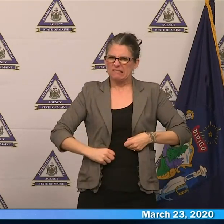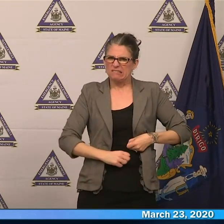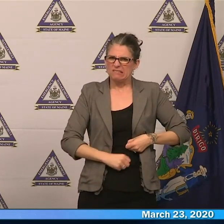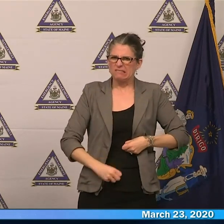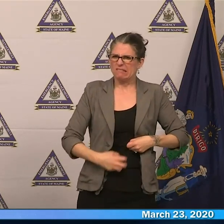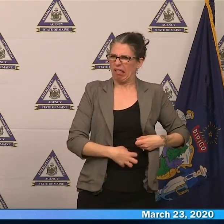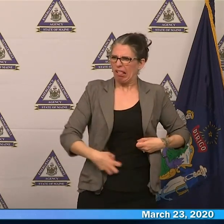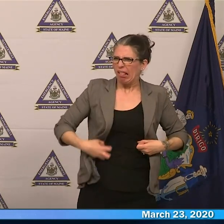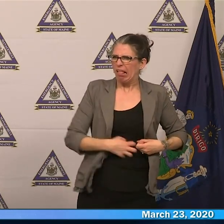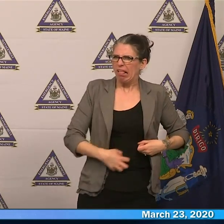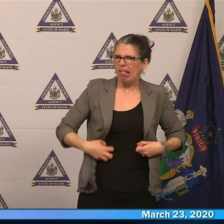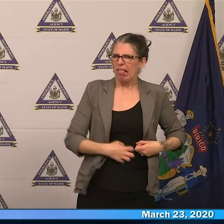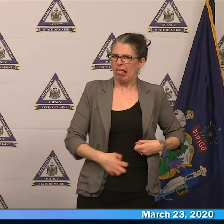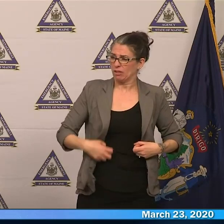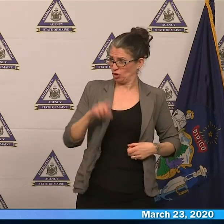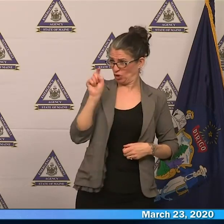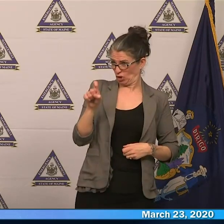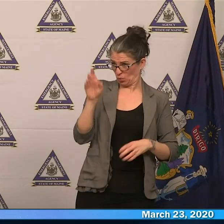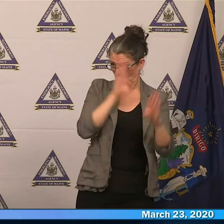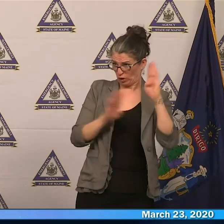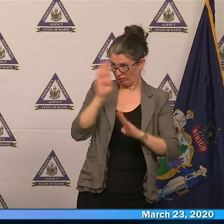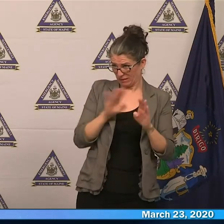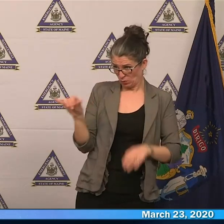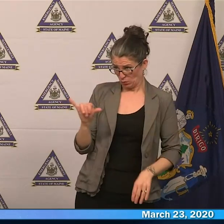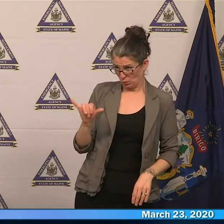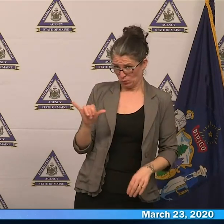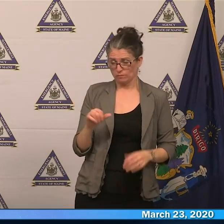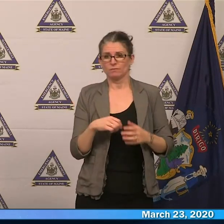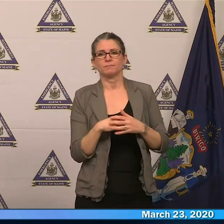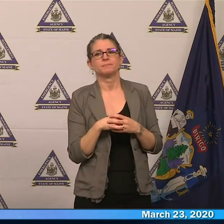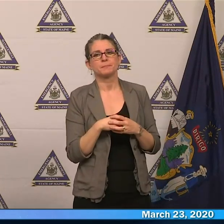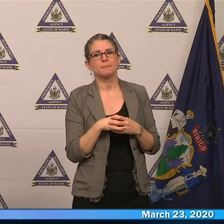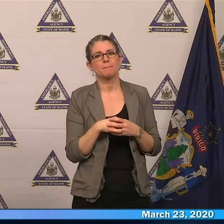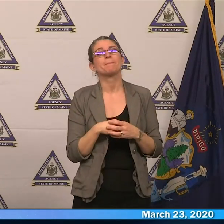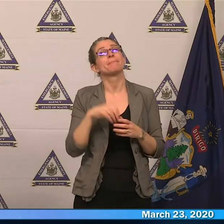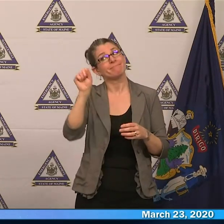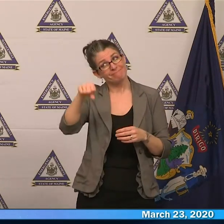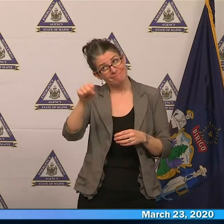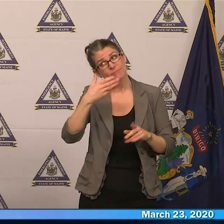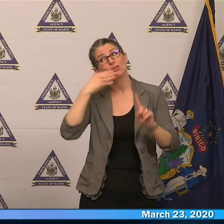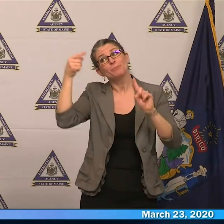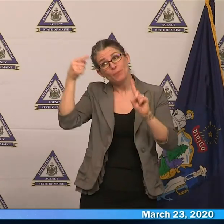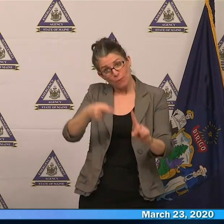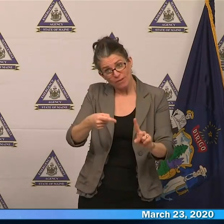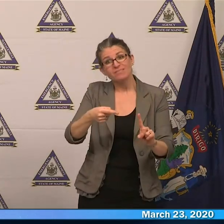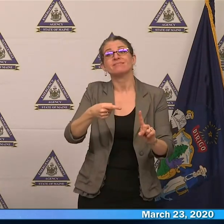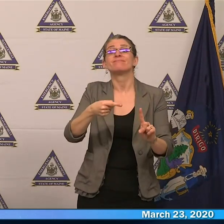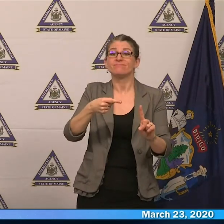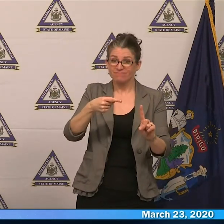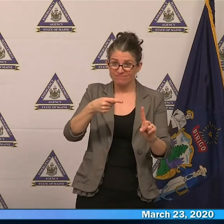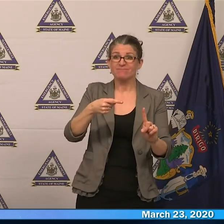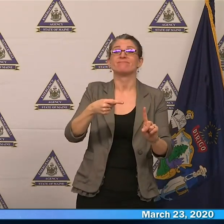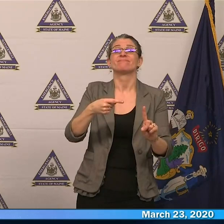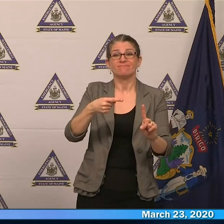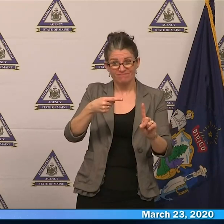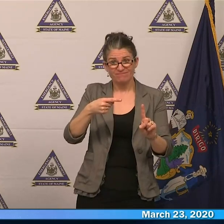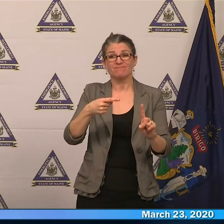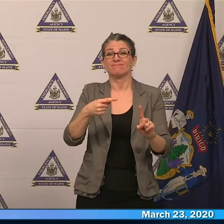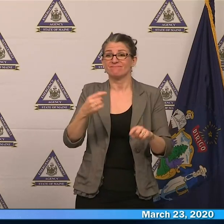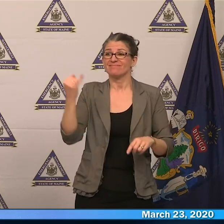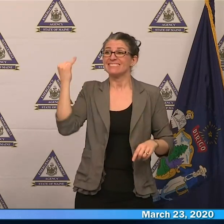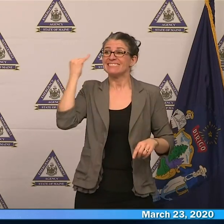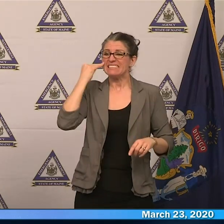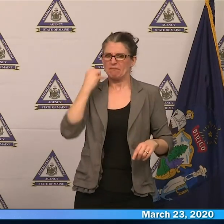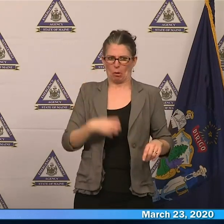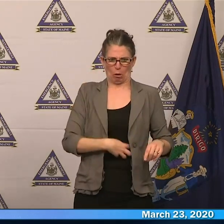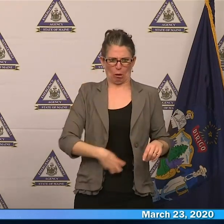the question is, does everyone who has an upset stomach have COVID-19? The answer there is no. The thing that's out